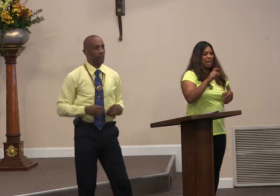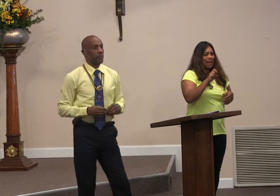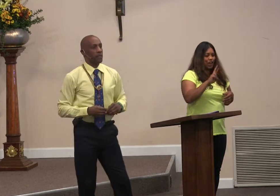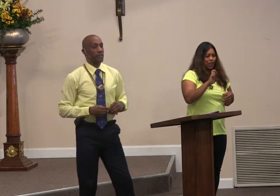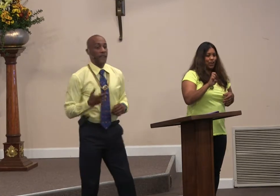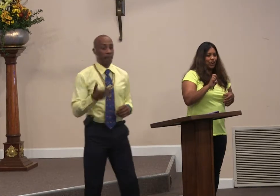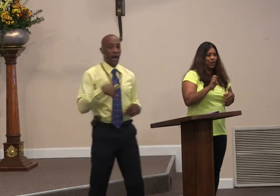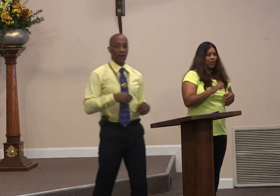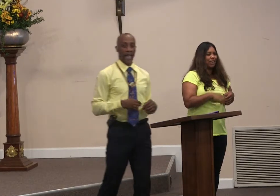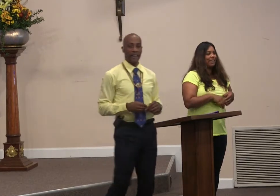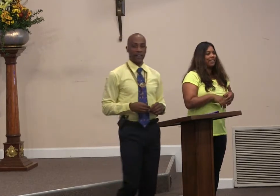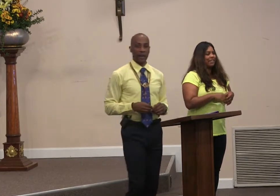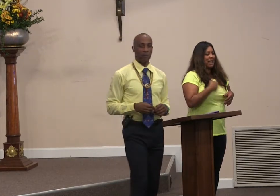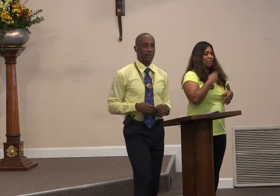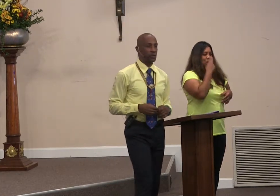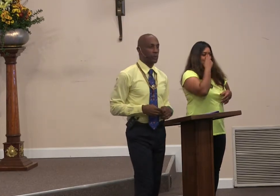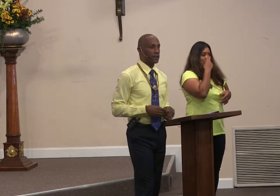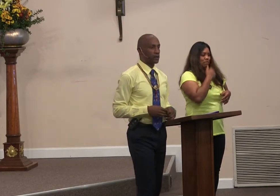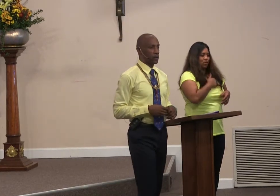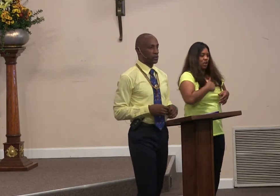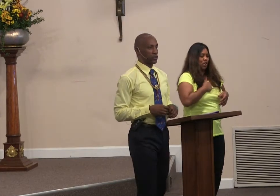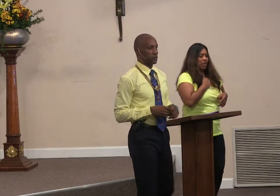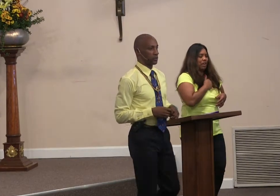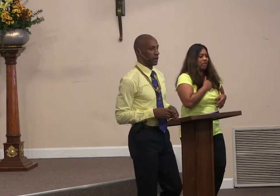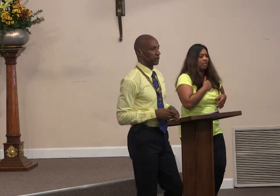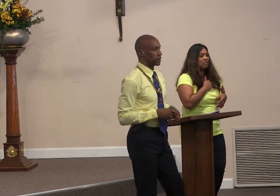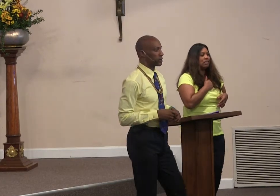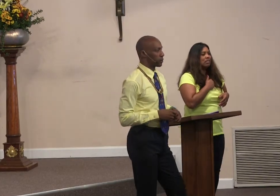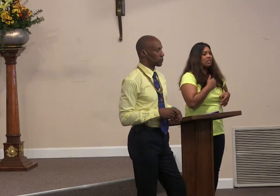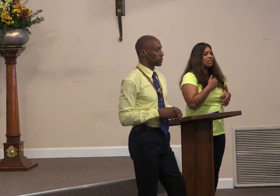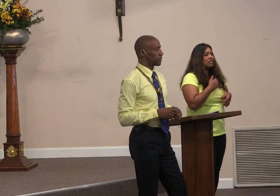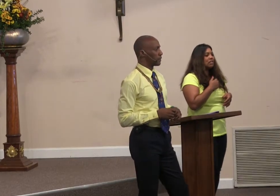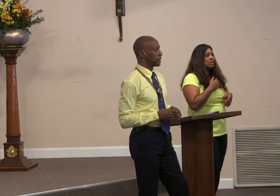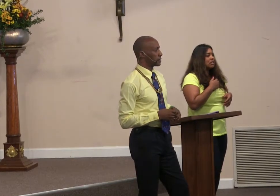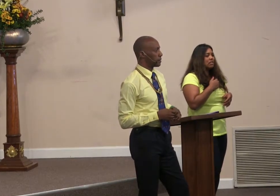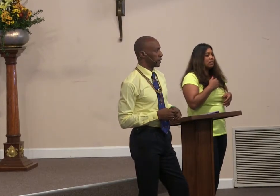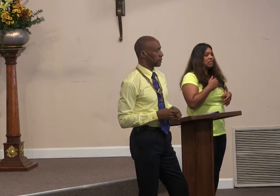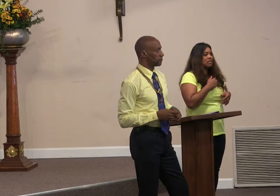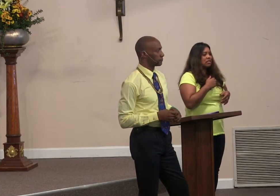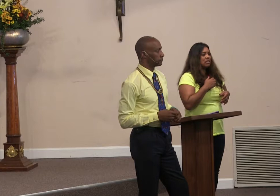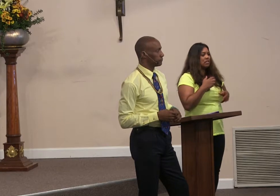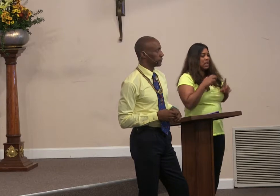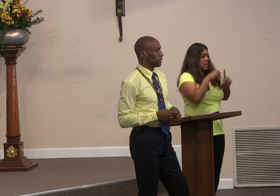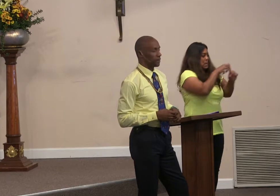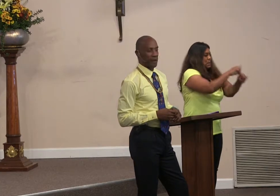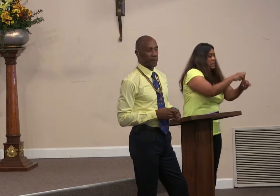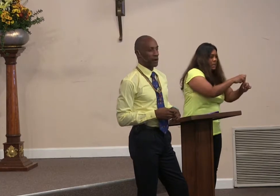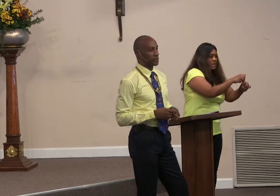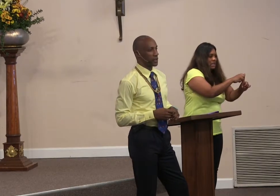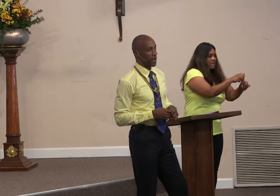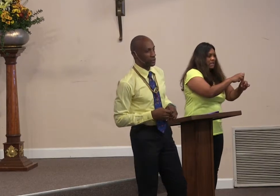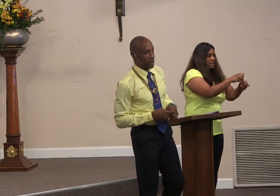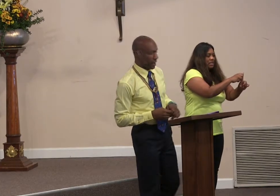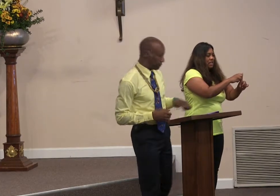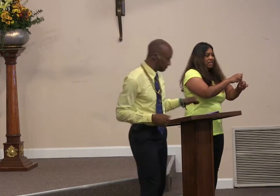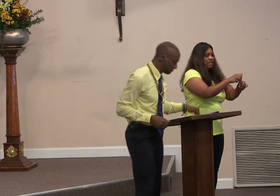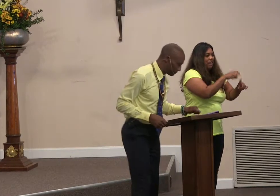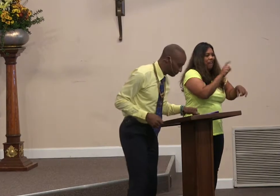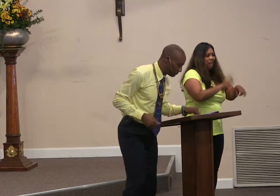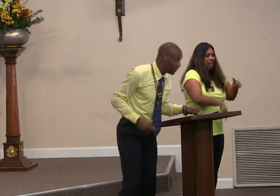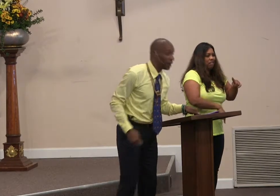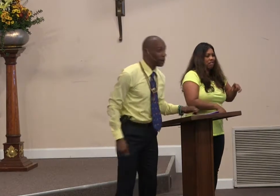nerd. The vampire cannot come in to bite the person unless the person invites them in. The vampire can stay